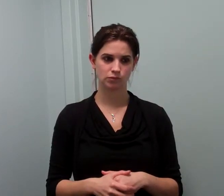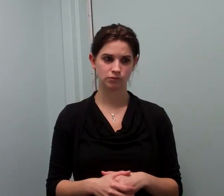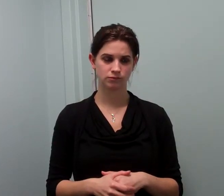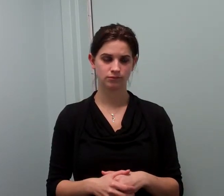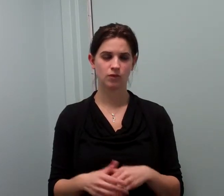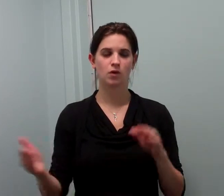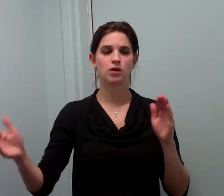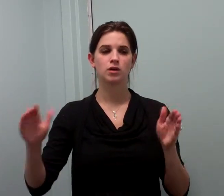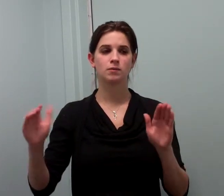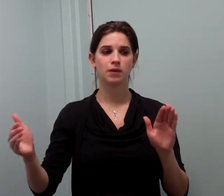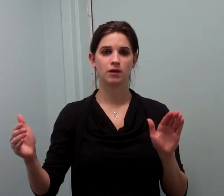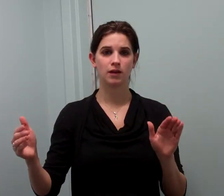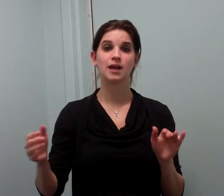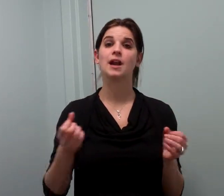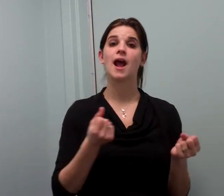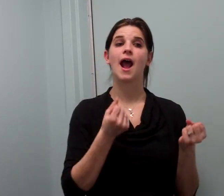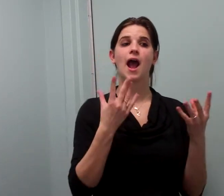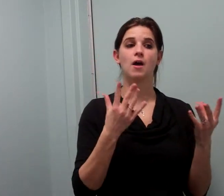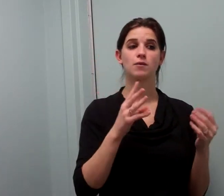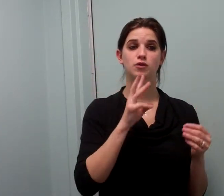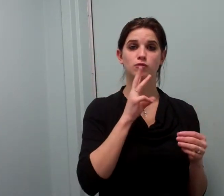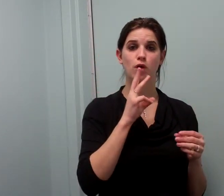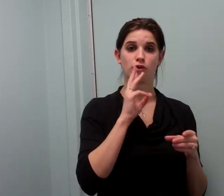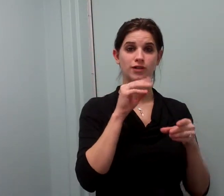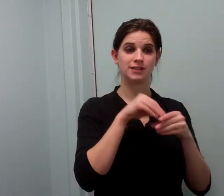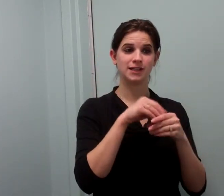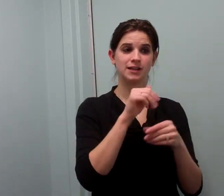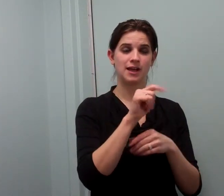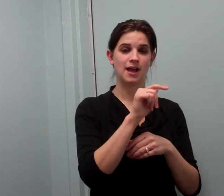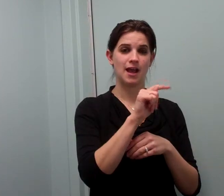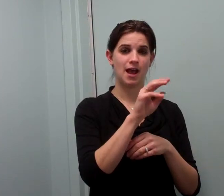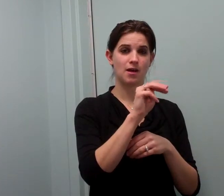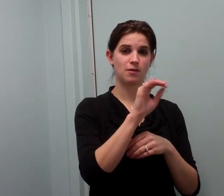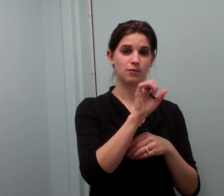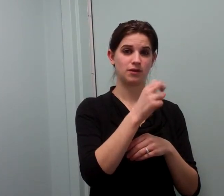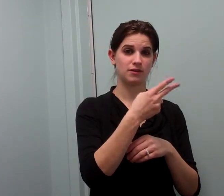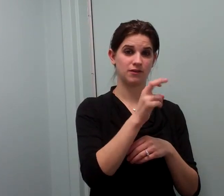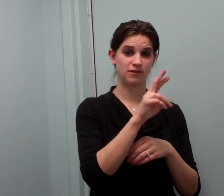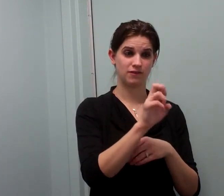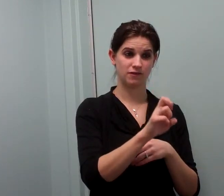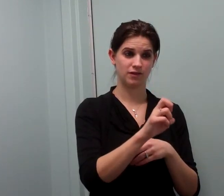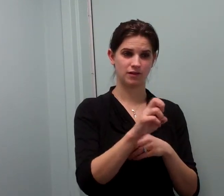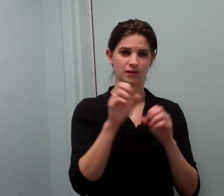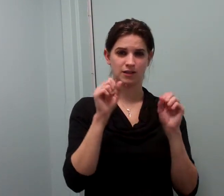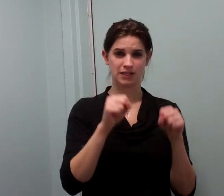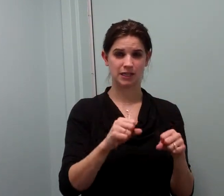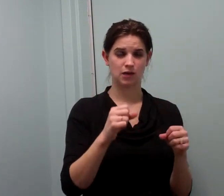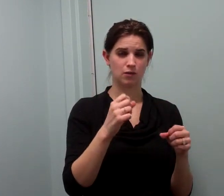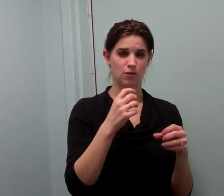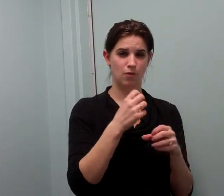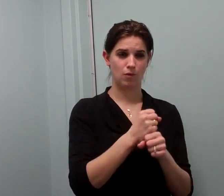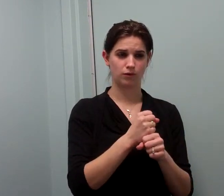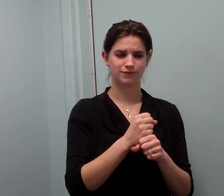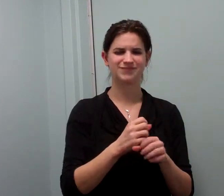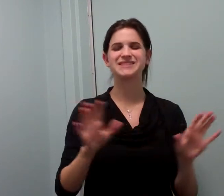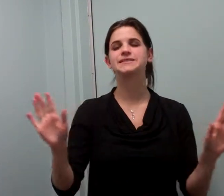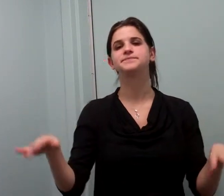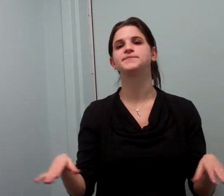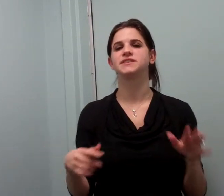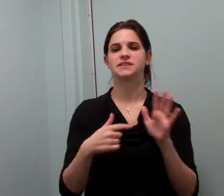much that air could really hold. For example, if I have this is my box of air, okay? And this box of air